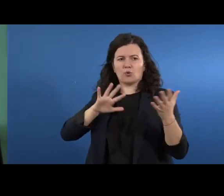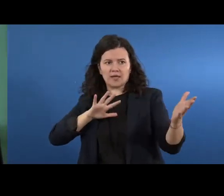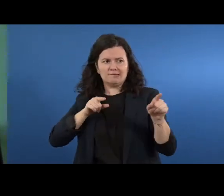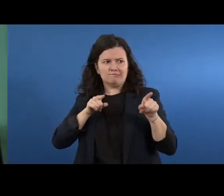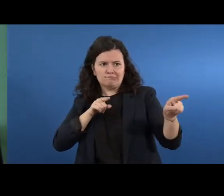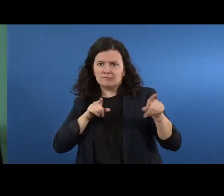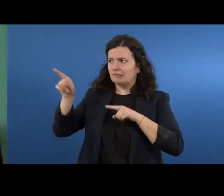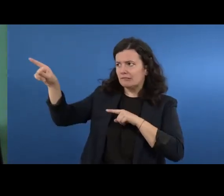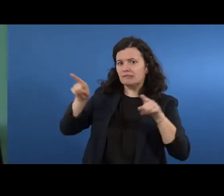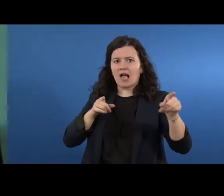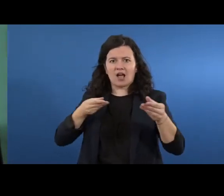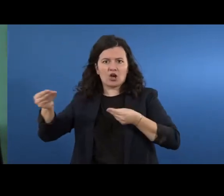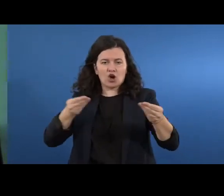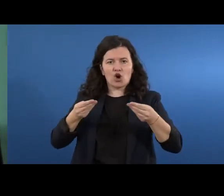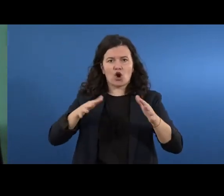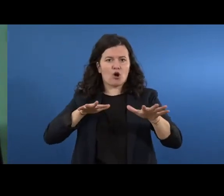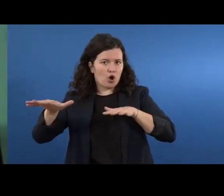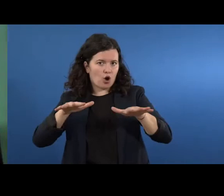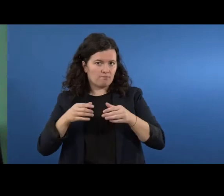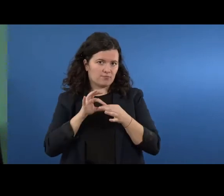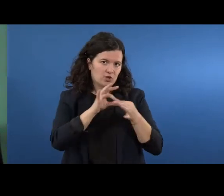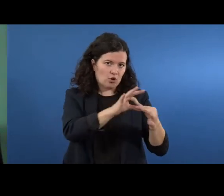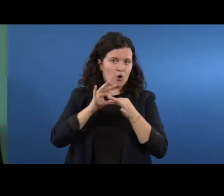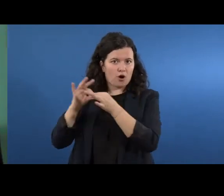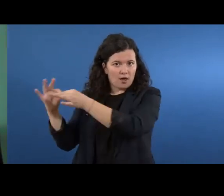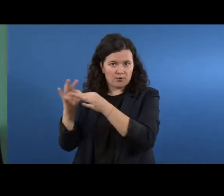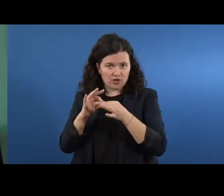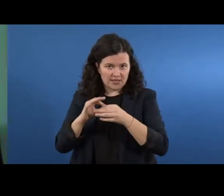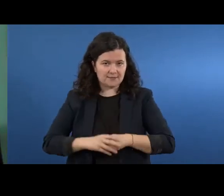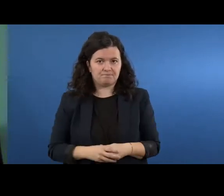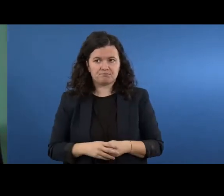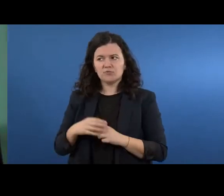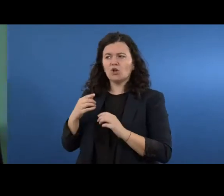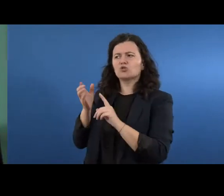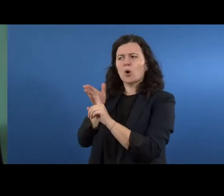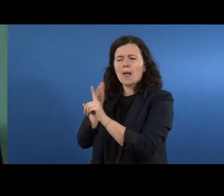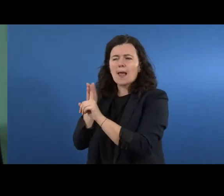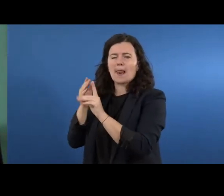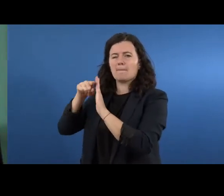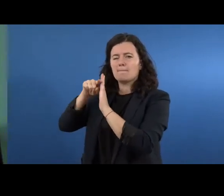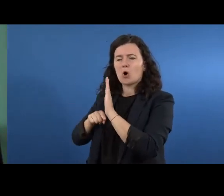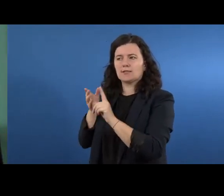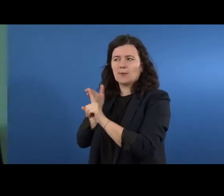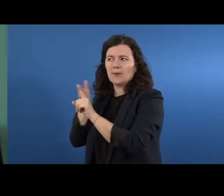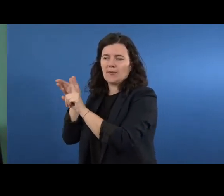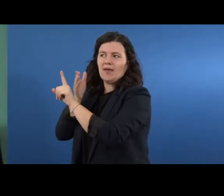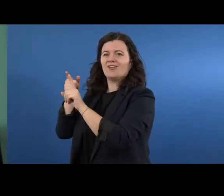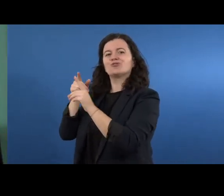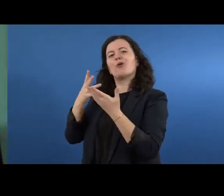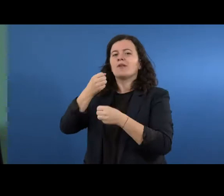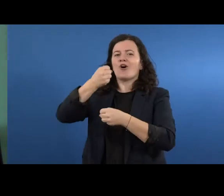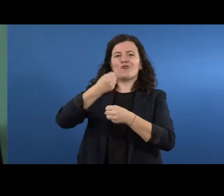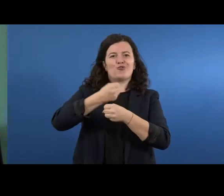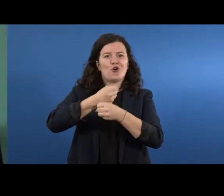multilateral levels to determine, one, knowledge needs, and two, policy advocacy opportunities to improve workforce